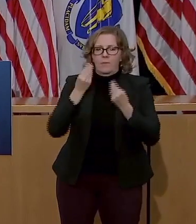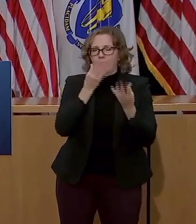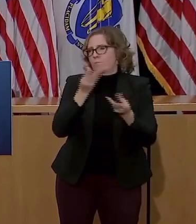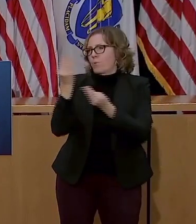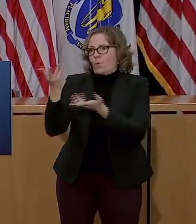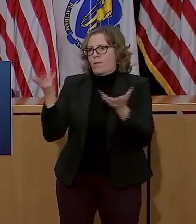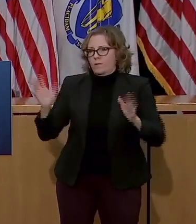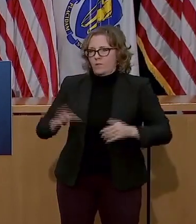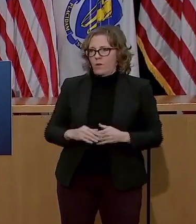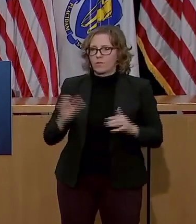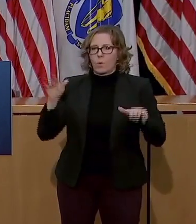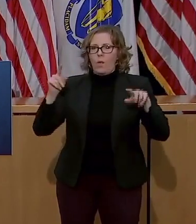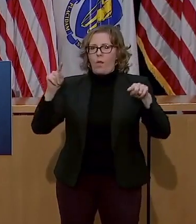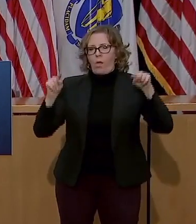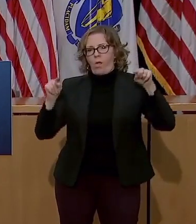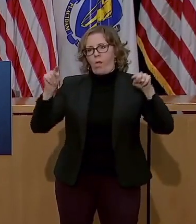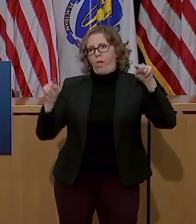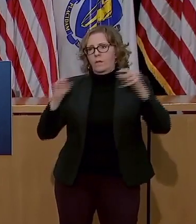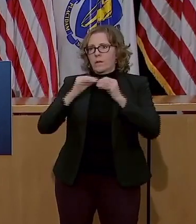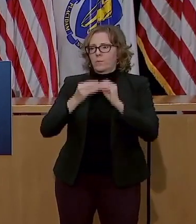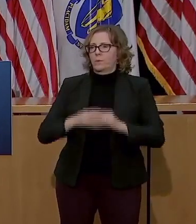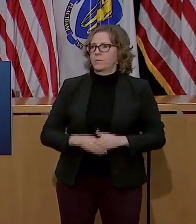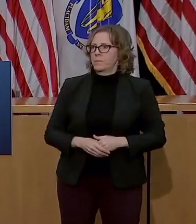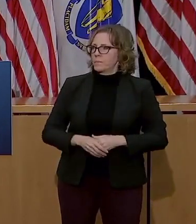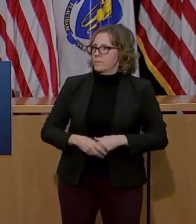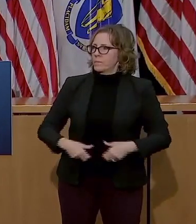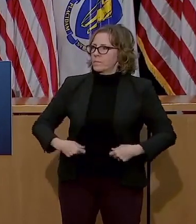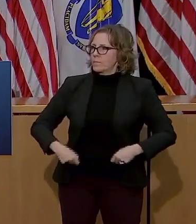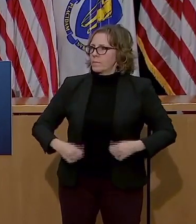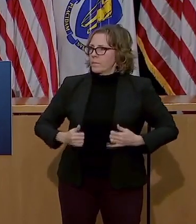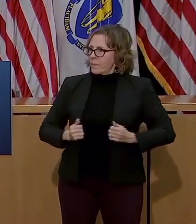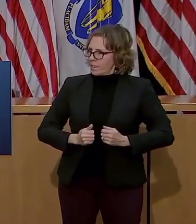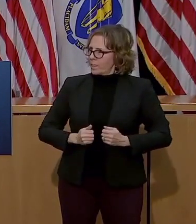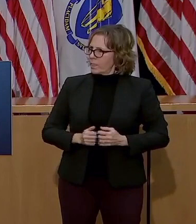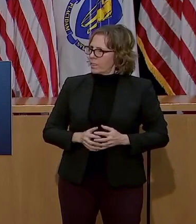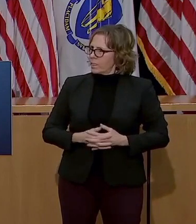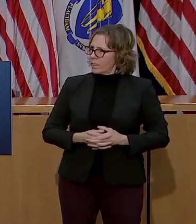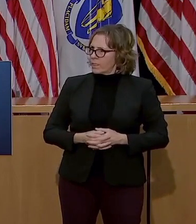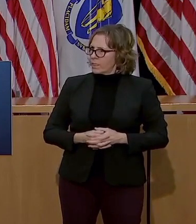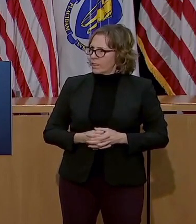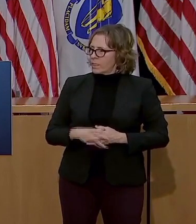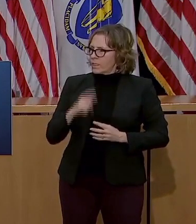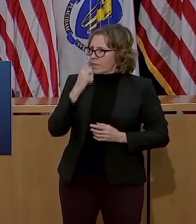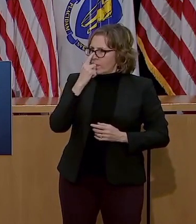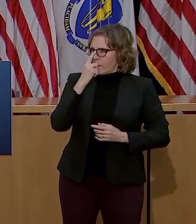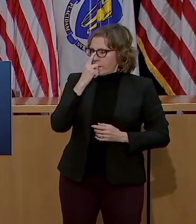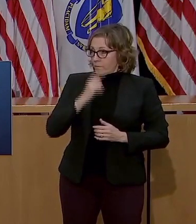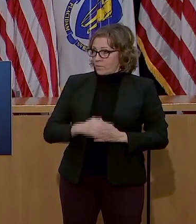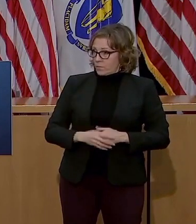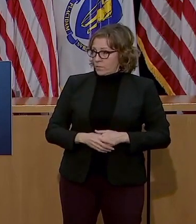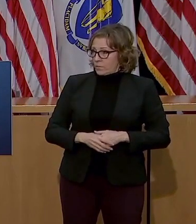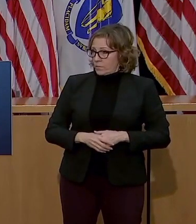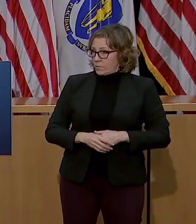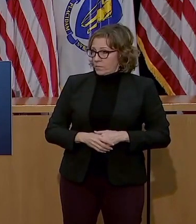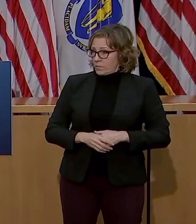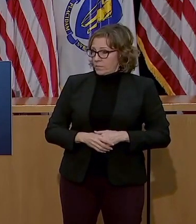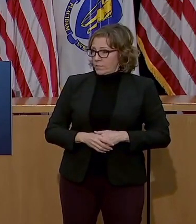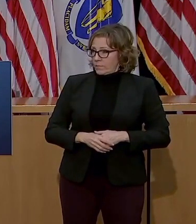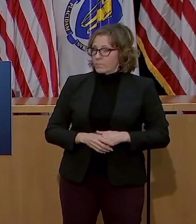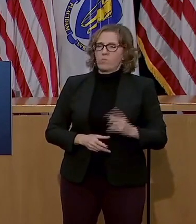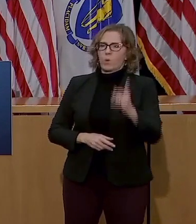the cohort mortality, the second phase is in phase 2. Right. Or I guess it'd be the third phase,